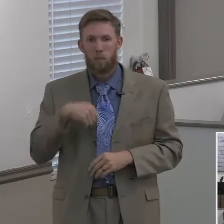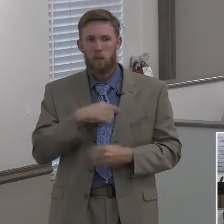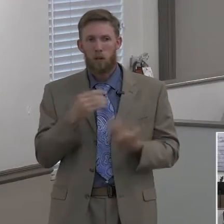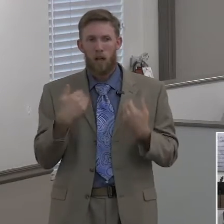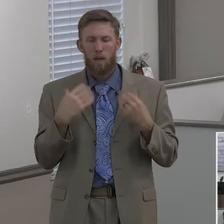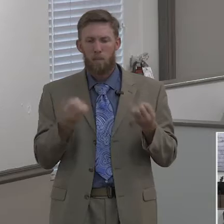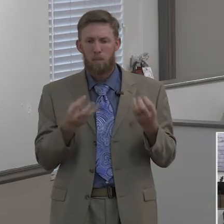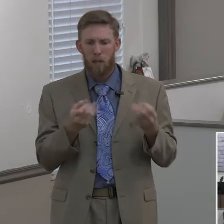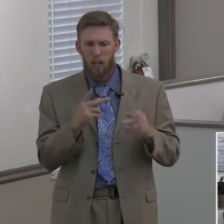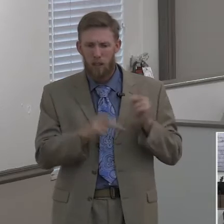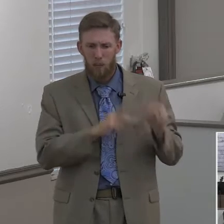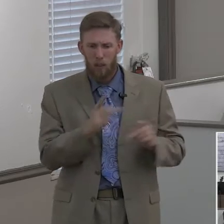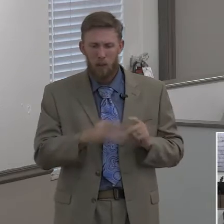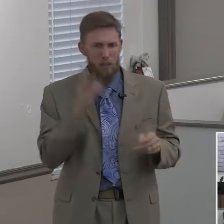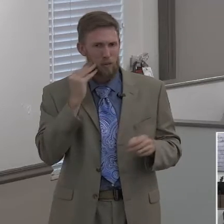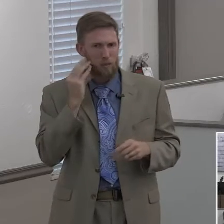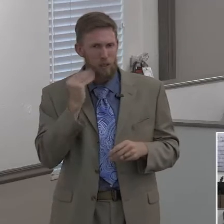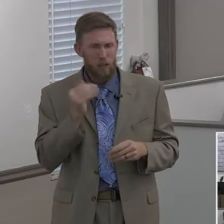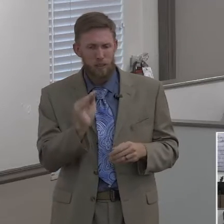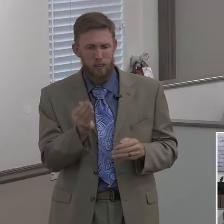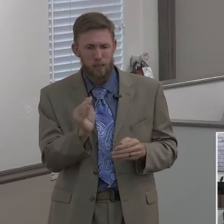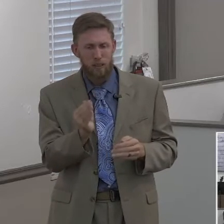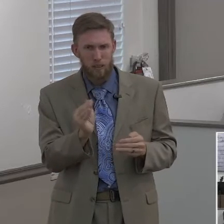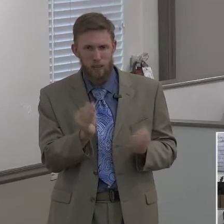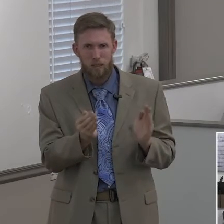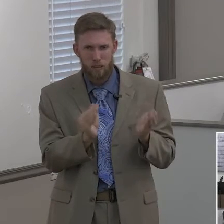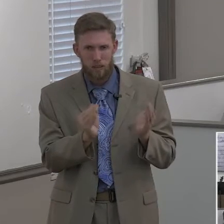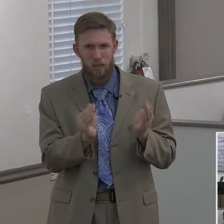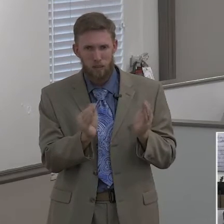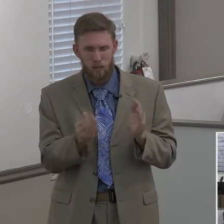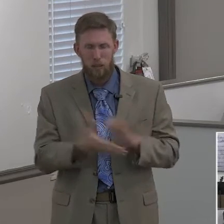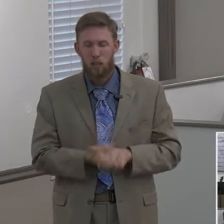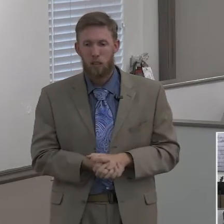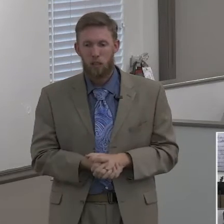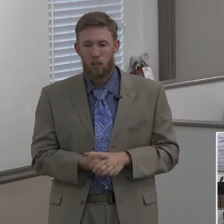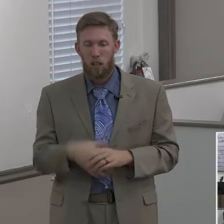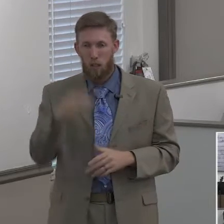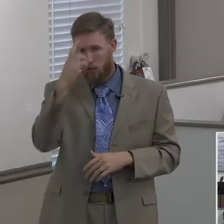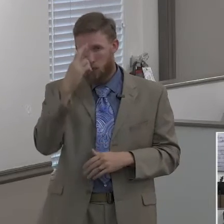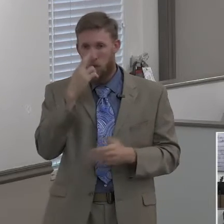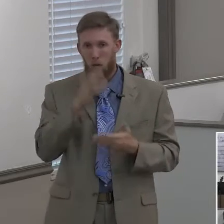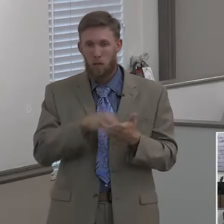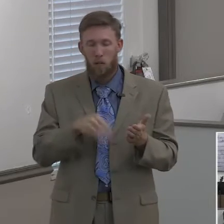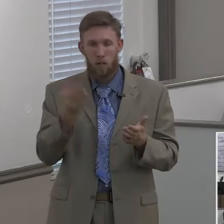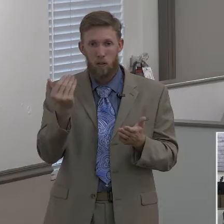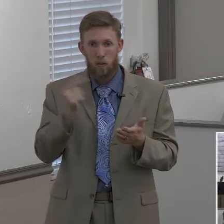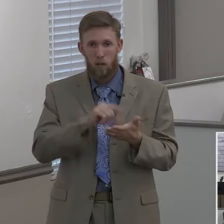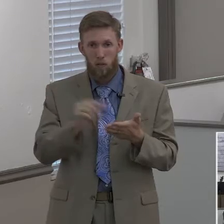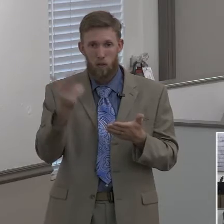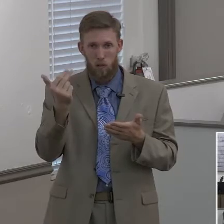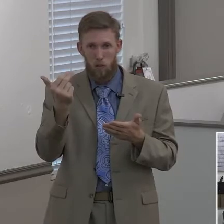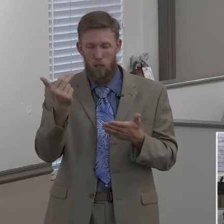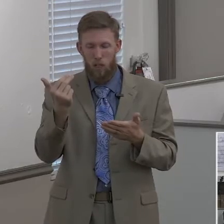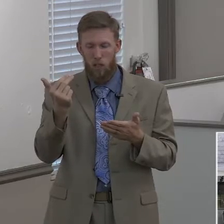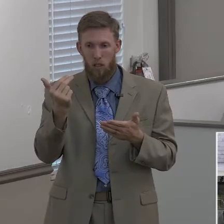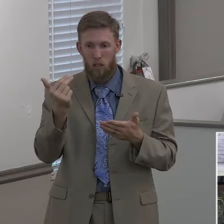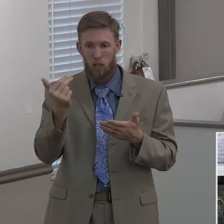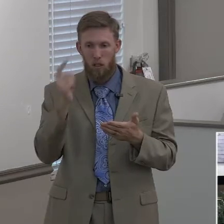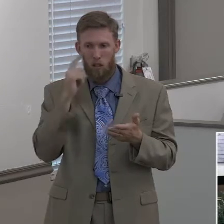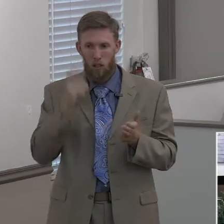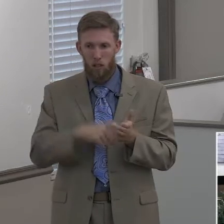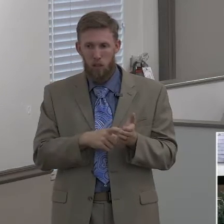And we got a lot of people like that. Now turn over to verse 15, or 13, Romans 15, 13. Notice what it